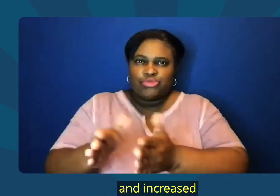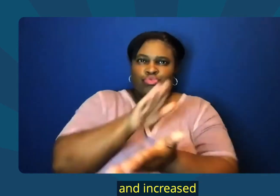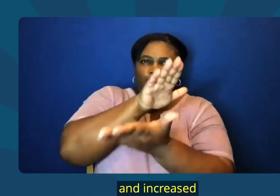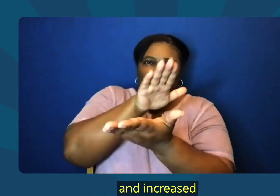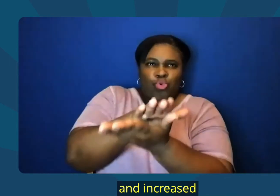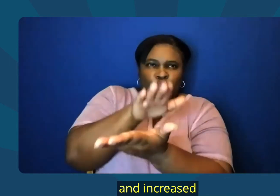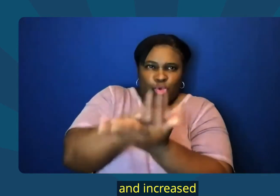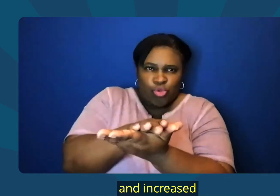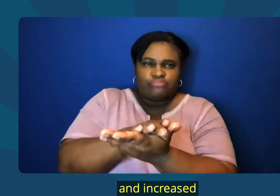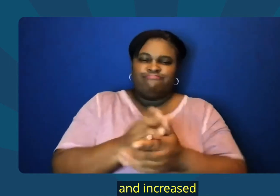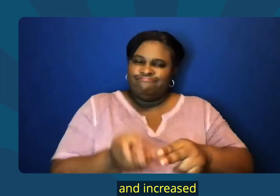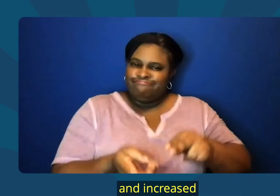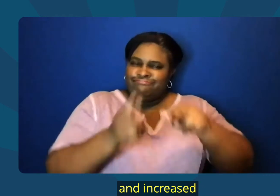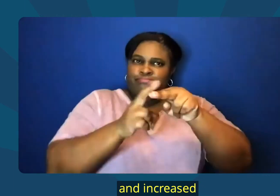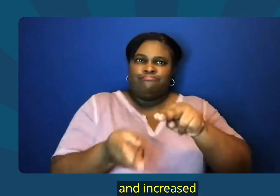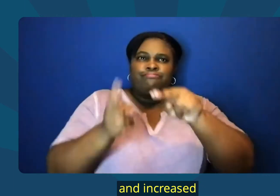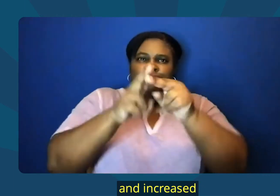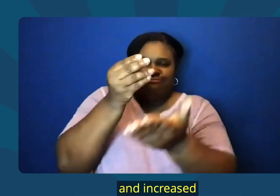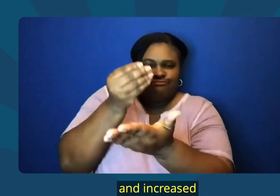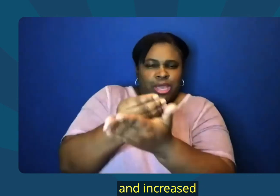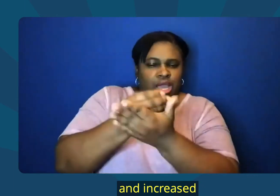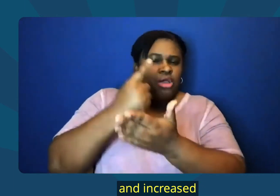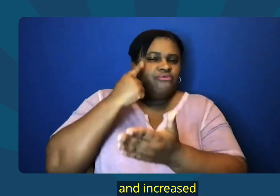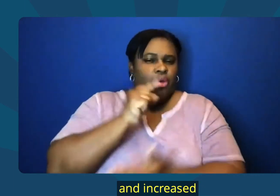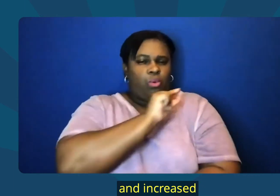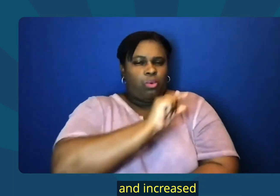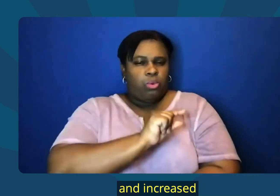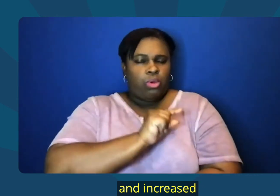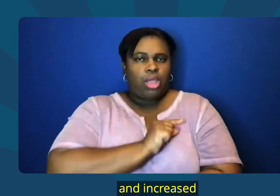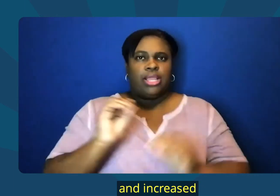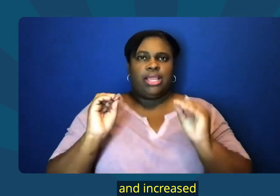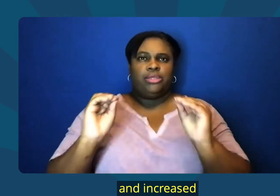and increased funding for quality education.